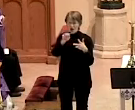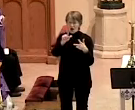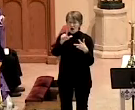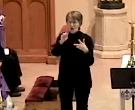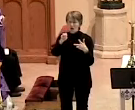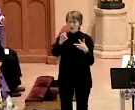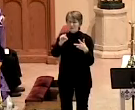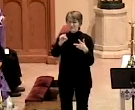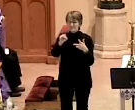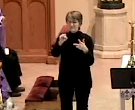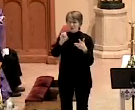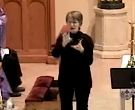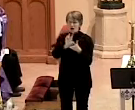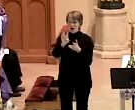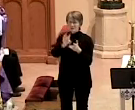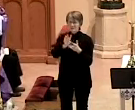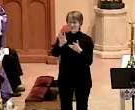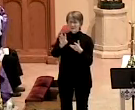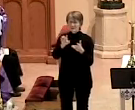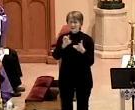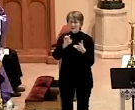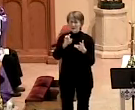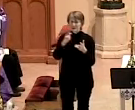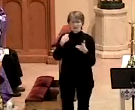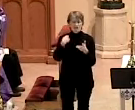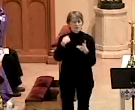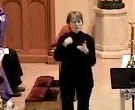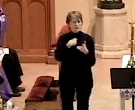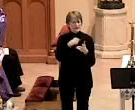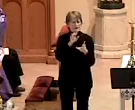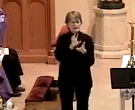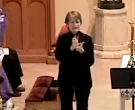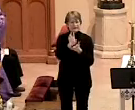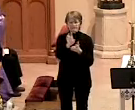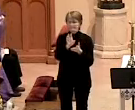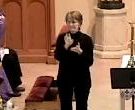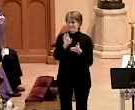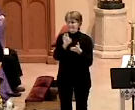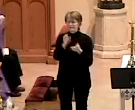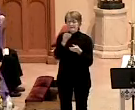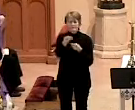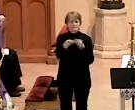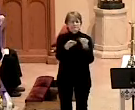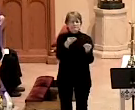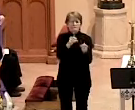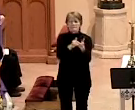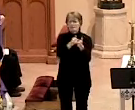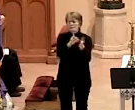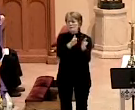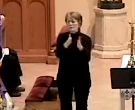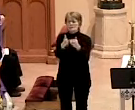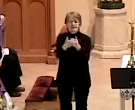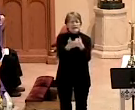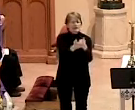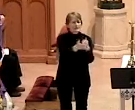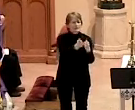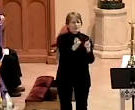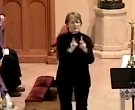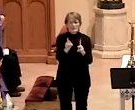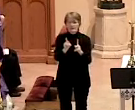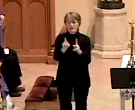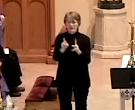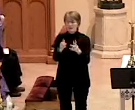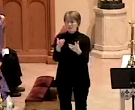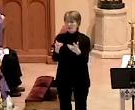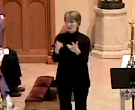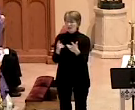almsgiving. We can give a million ways to help others. Right now, you know, what do